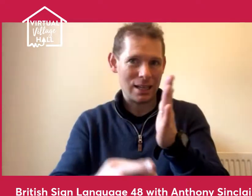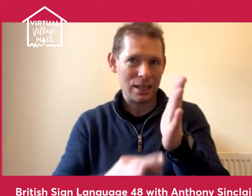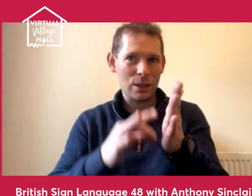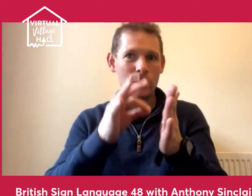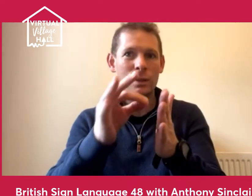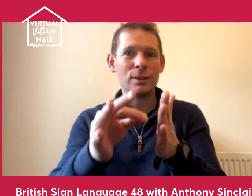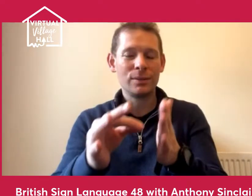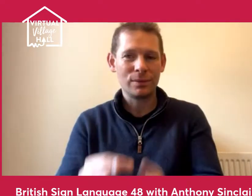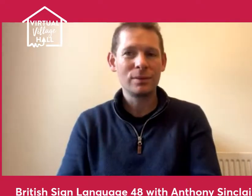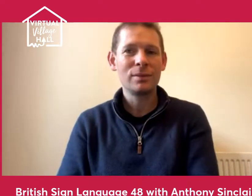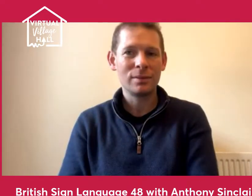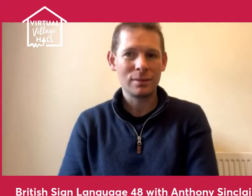or 3.5 hours?